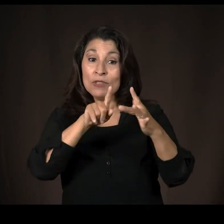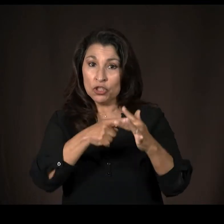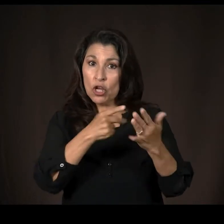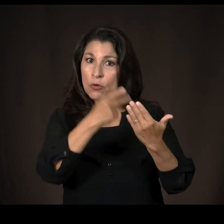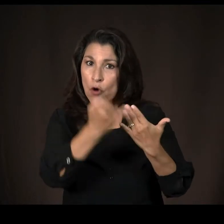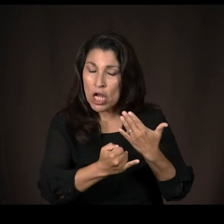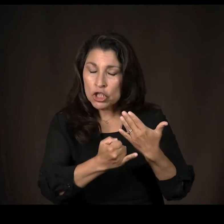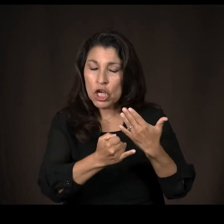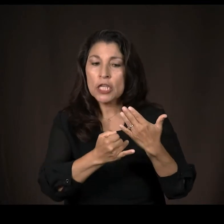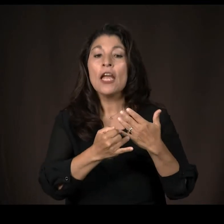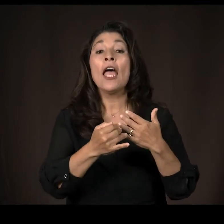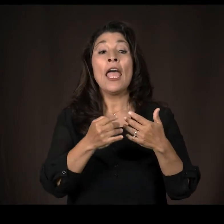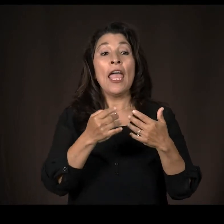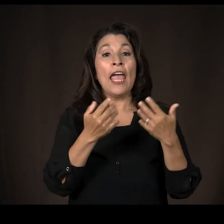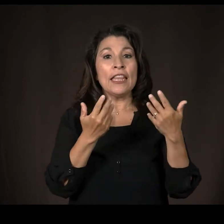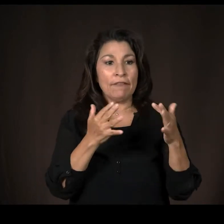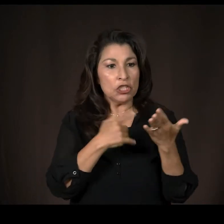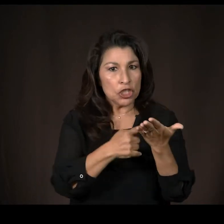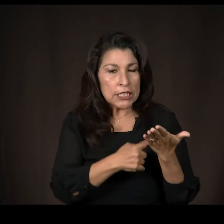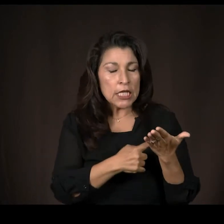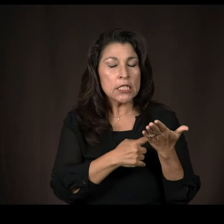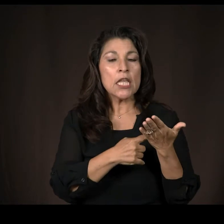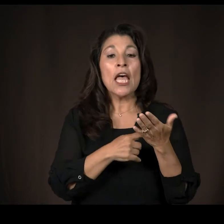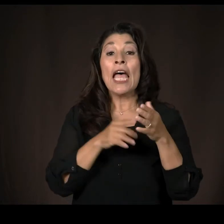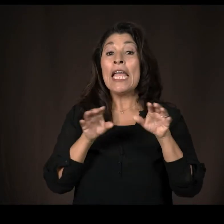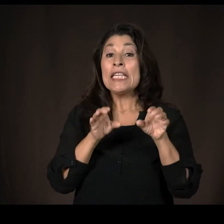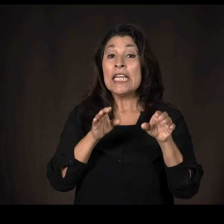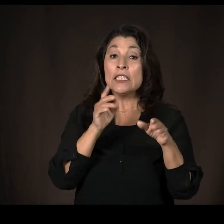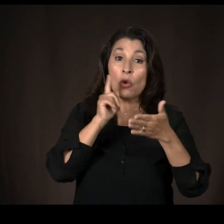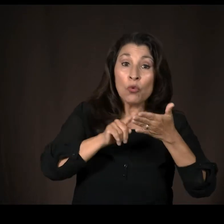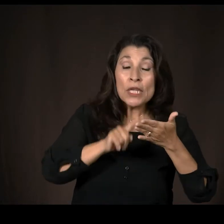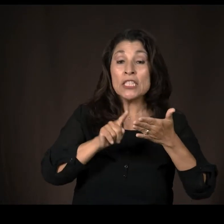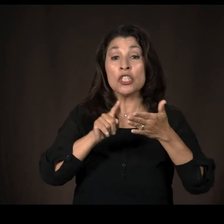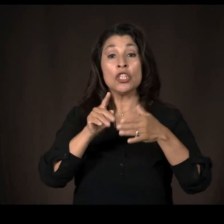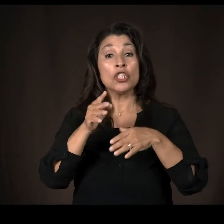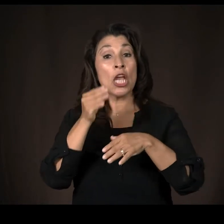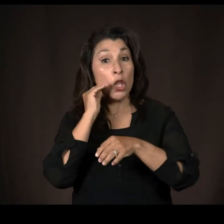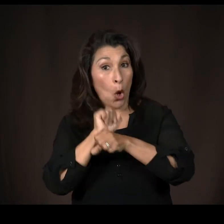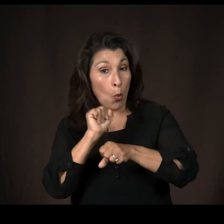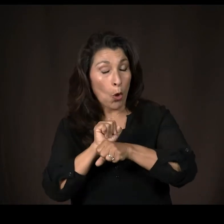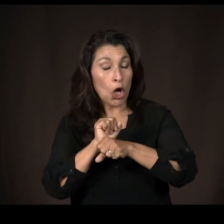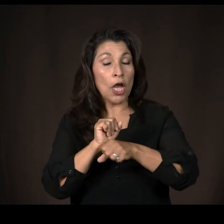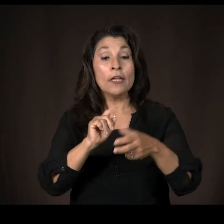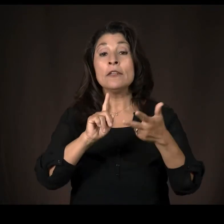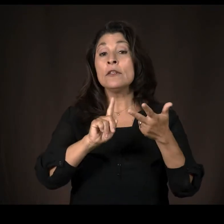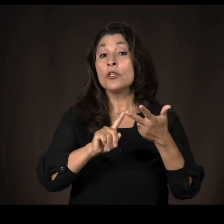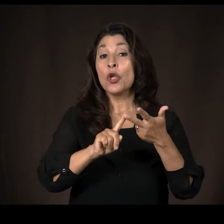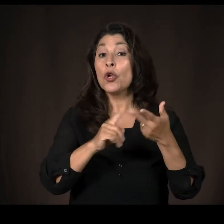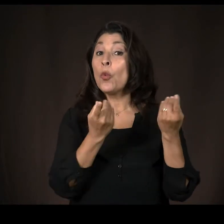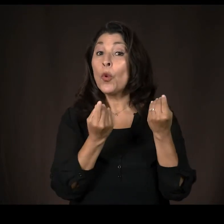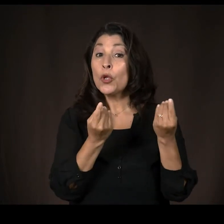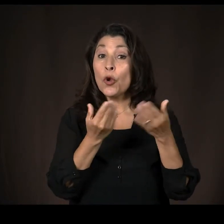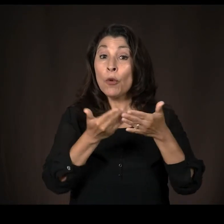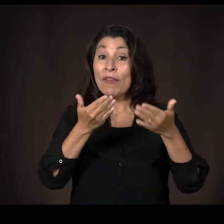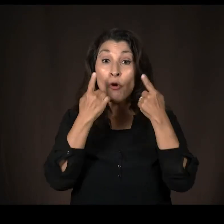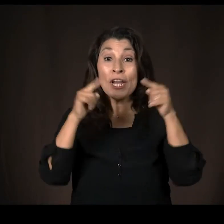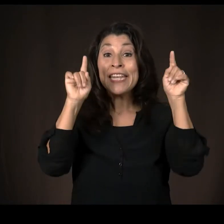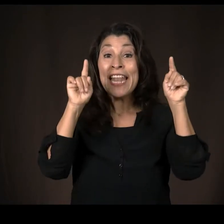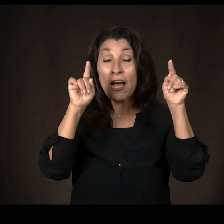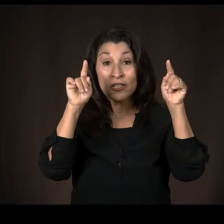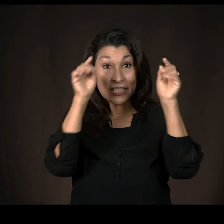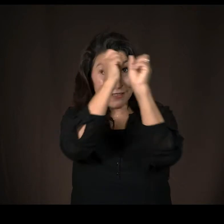project and even talk about it. Then he does his research, he does his homework. Here's the third thing he does in advance before he announces the